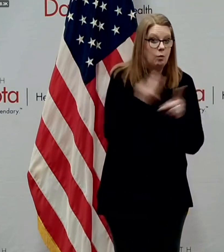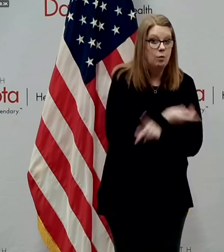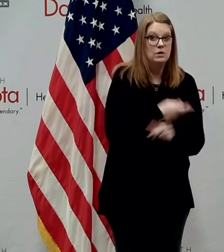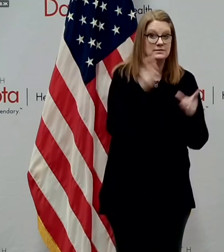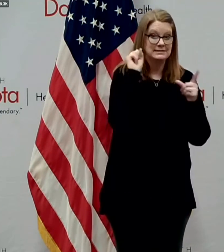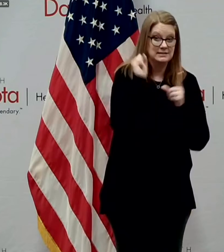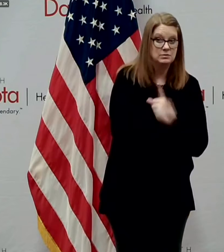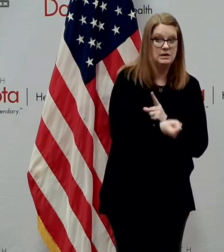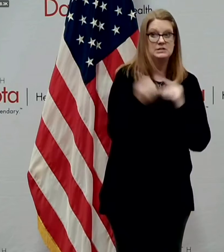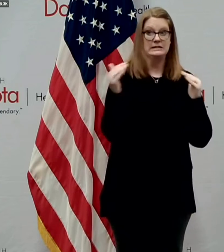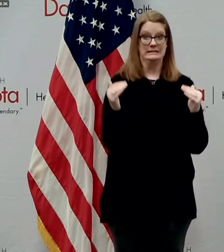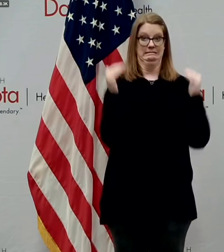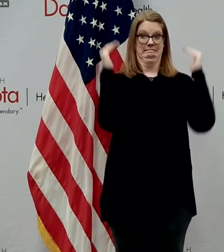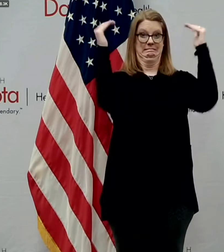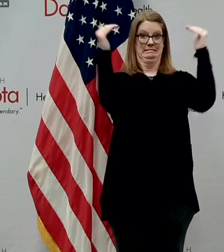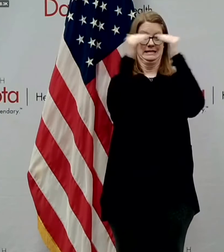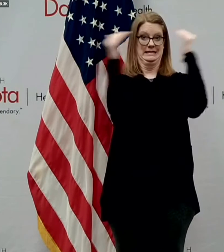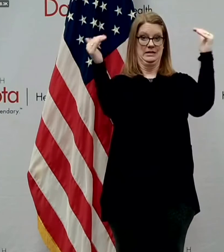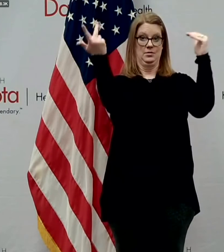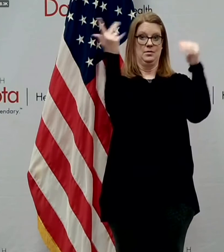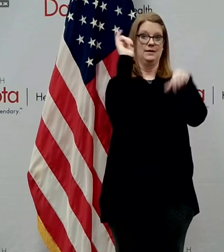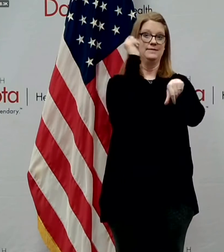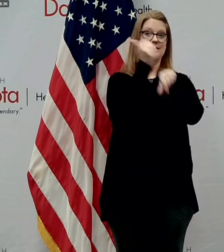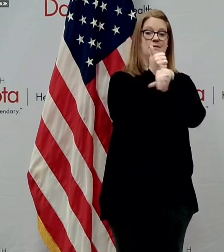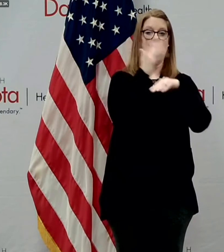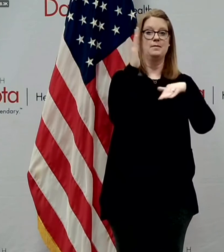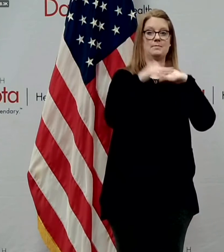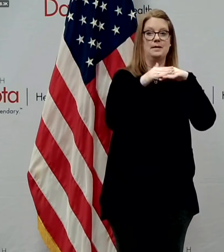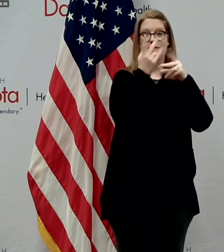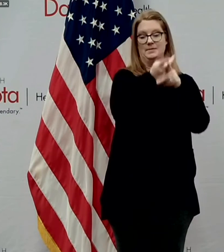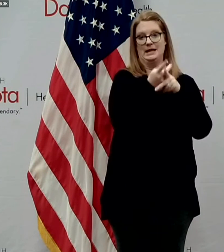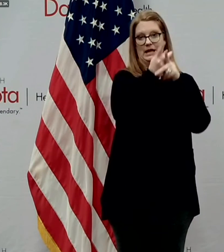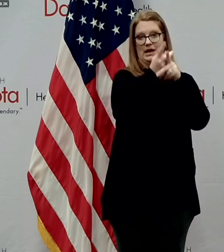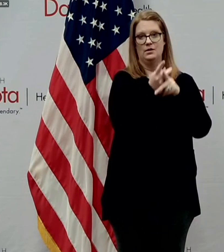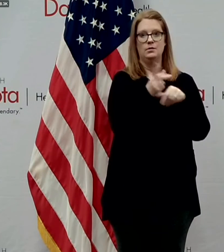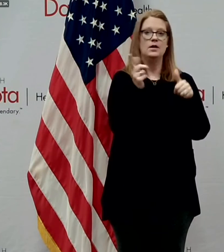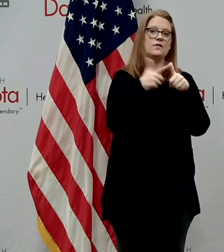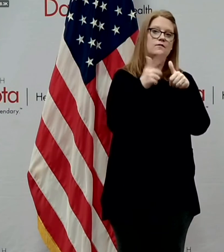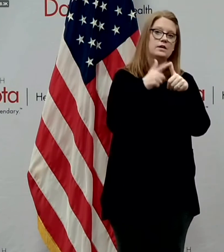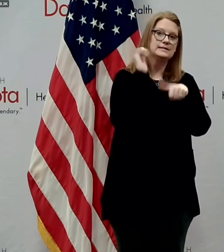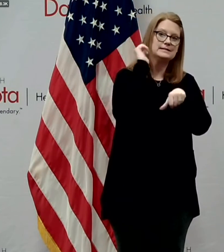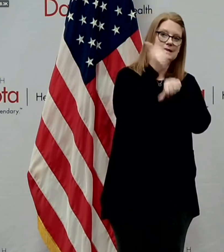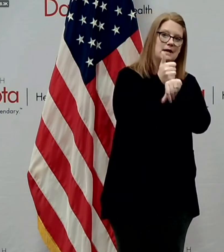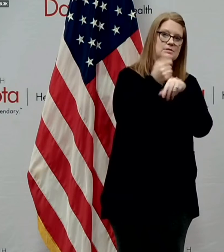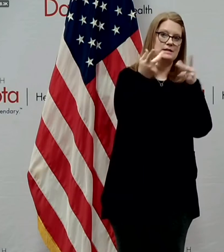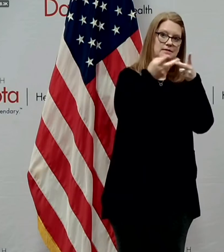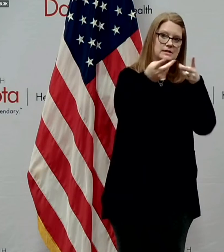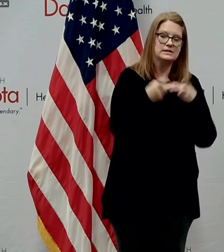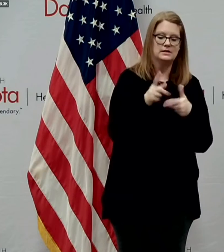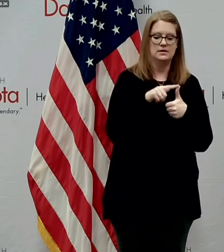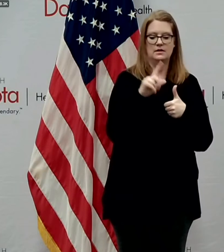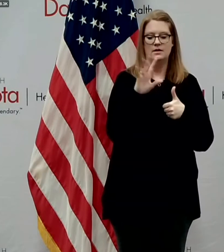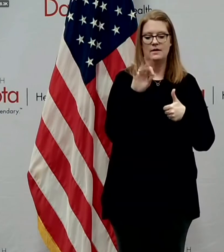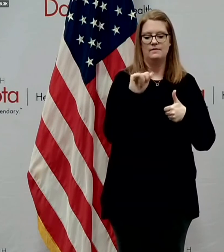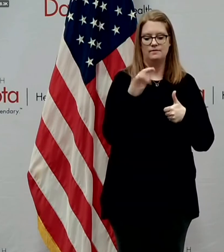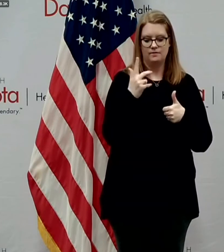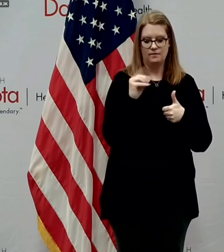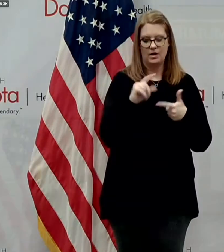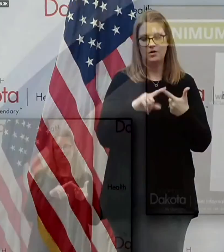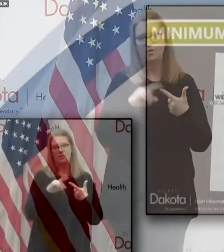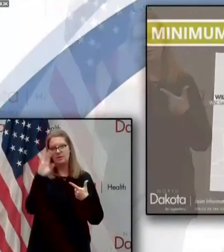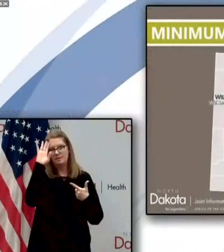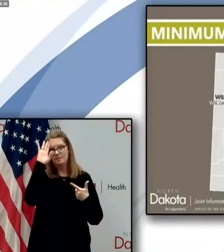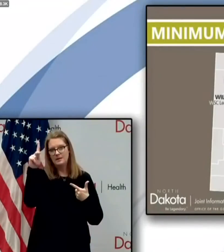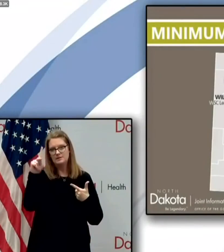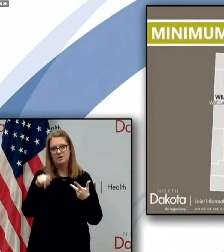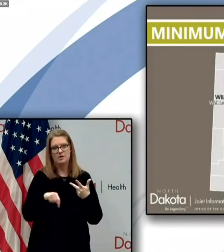set up a minimal care facility, we would first establish these facilities in Fargo, North Dakota, and Bismarck,